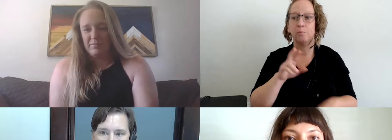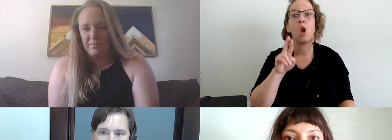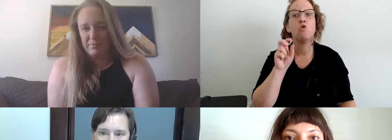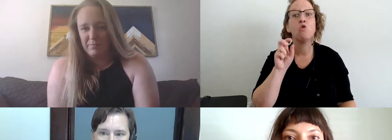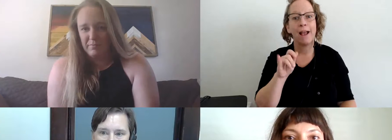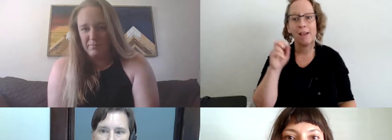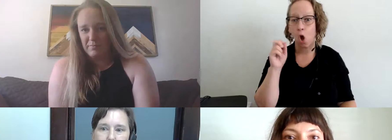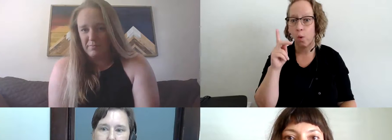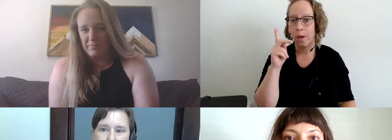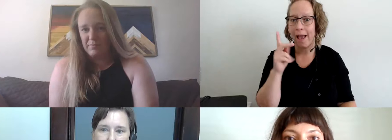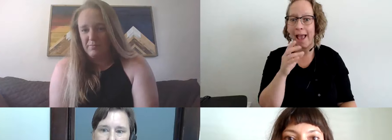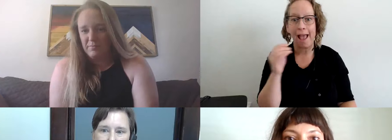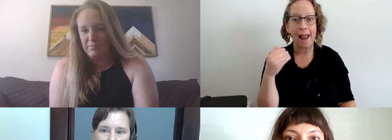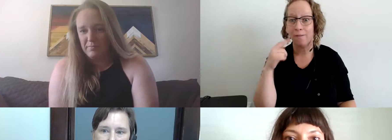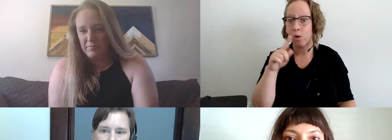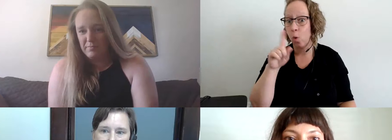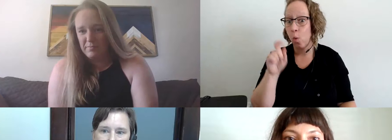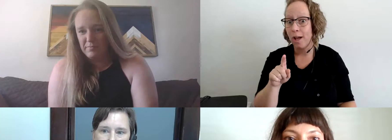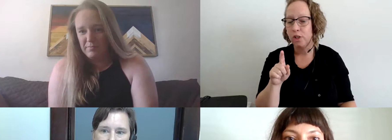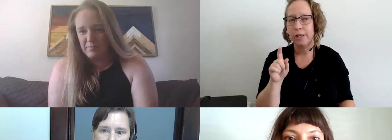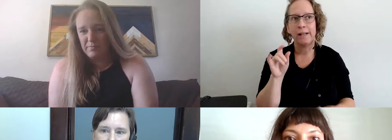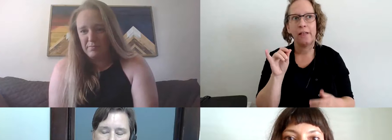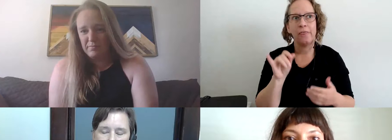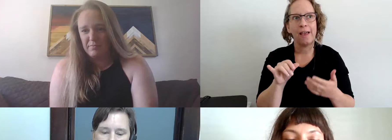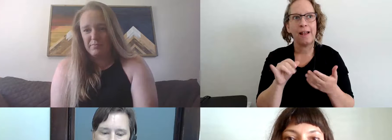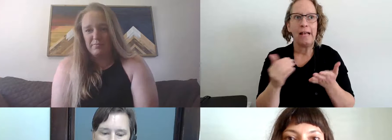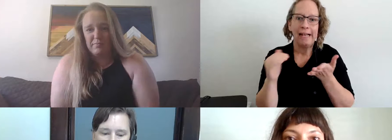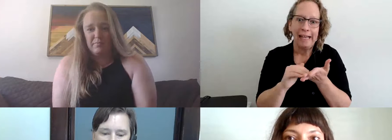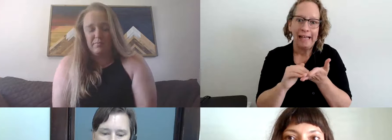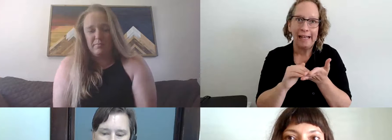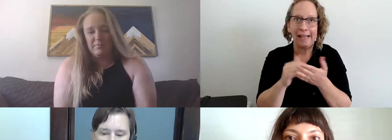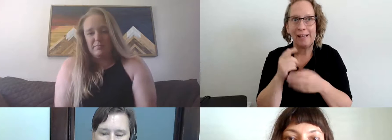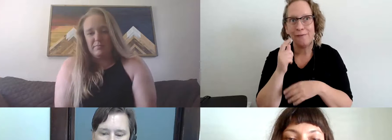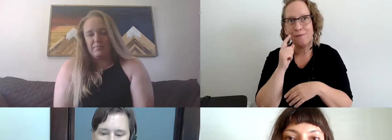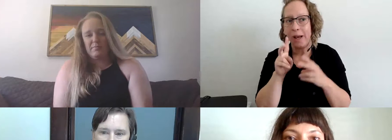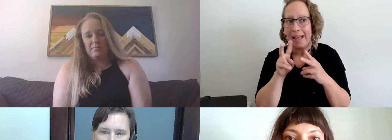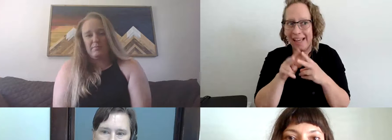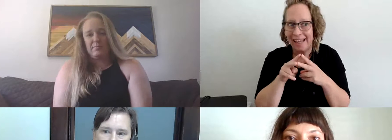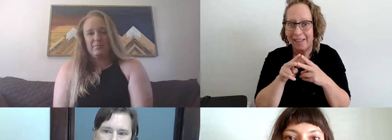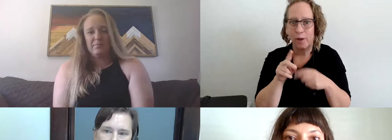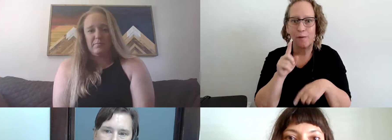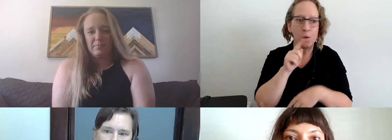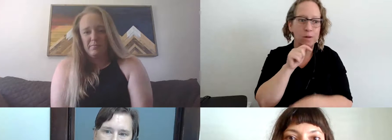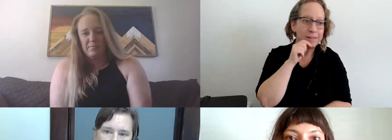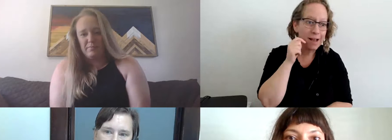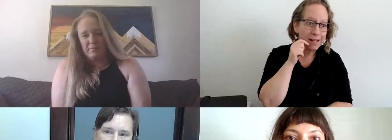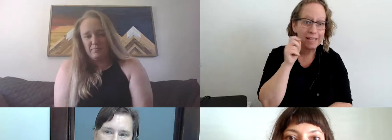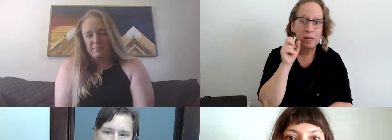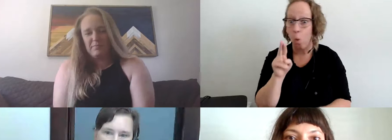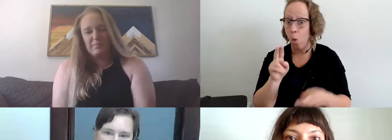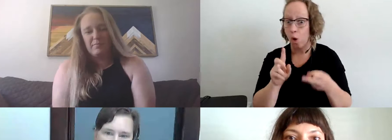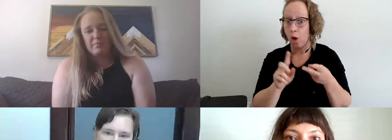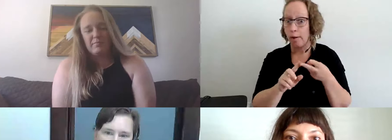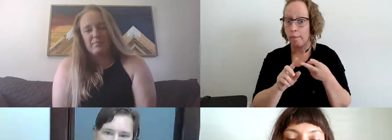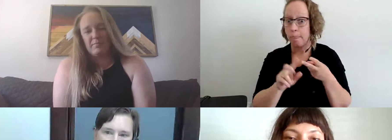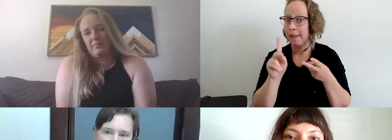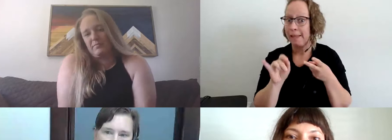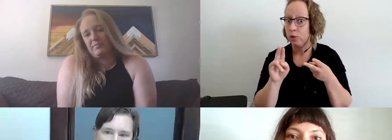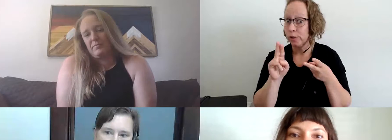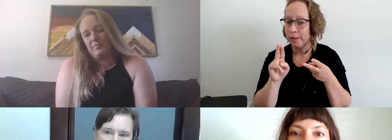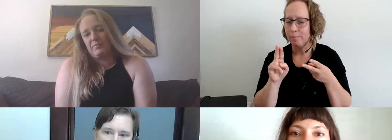Okay. And here's a question that, again, this is going to be either for Tatiana or